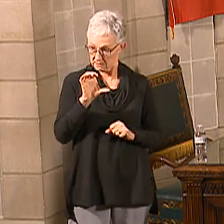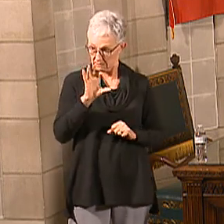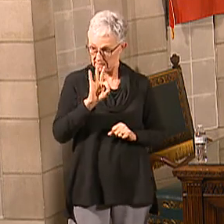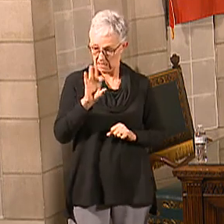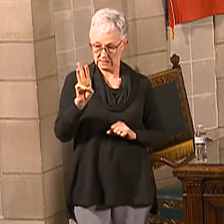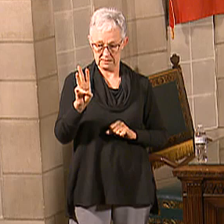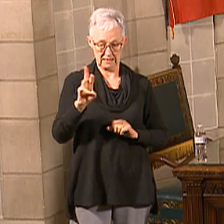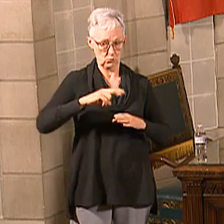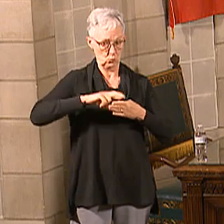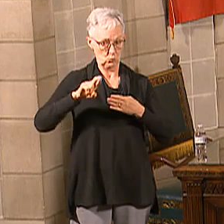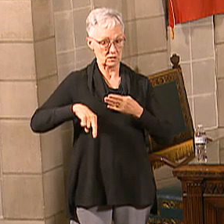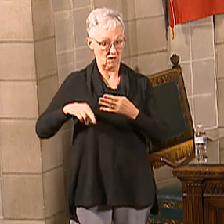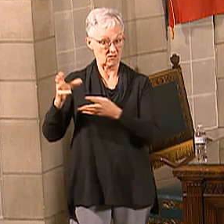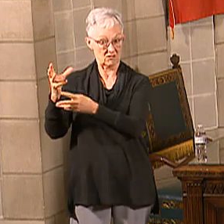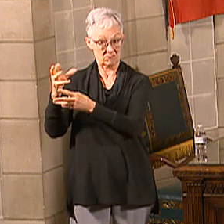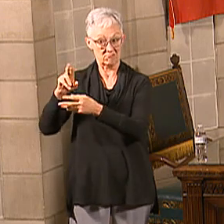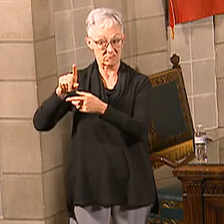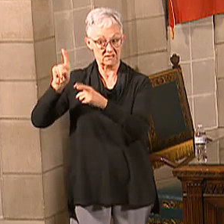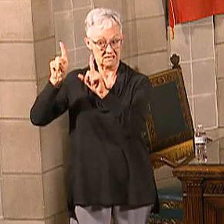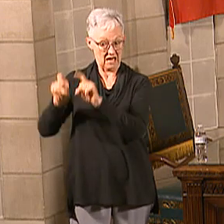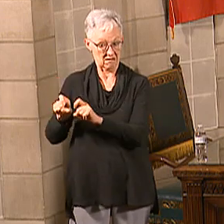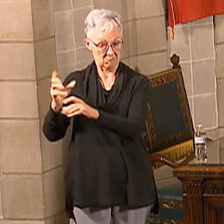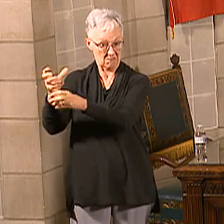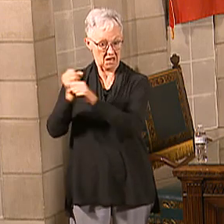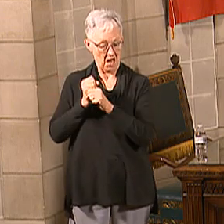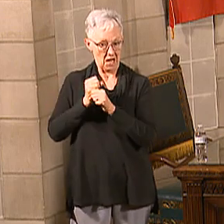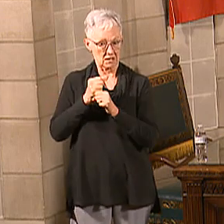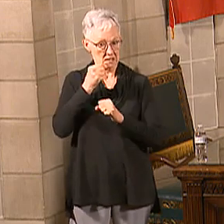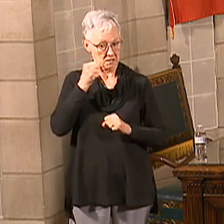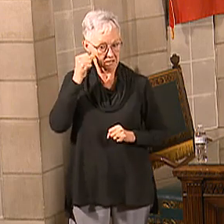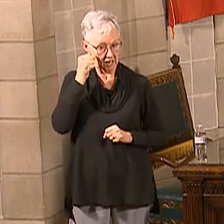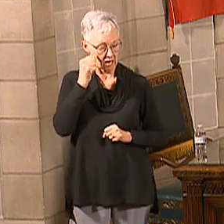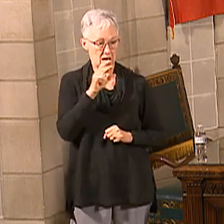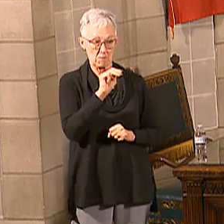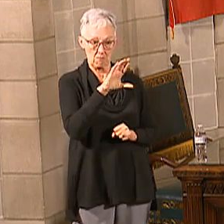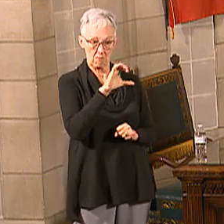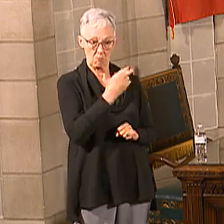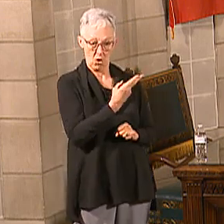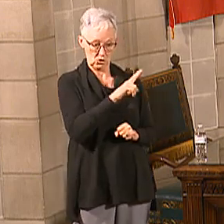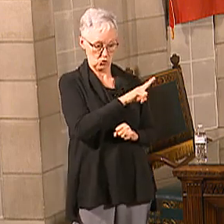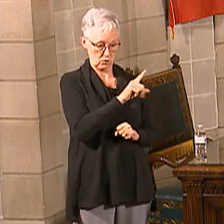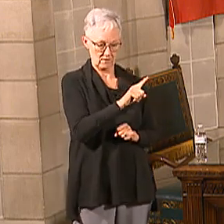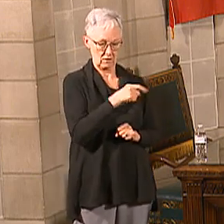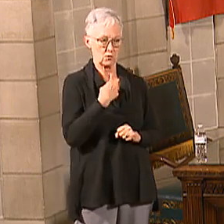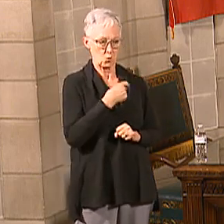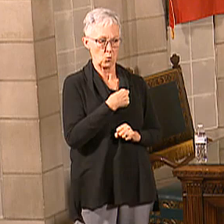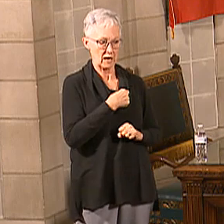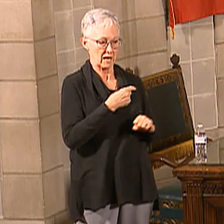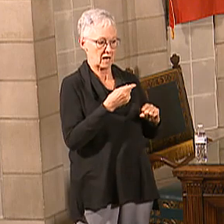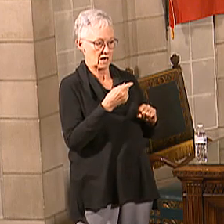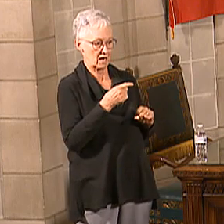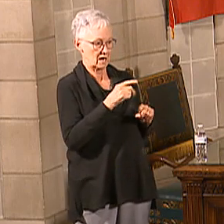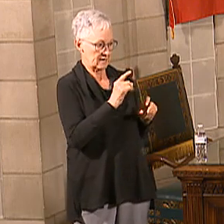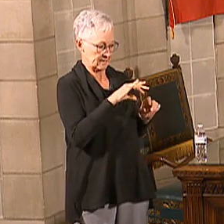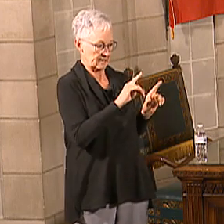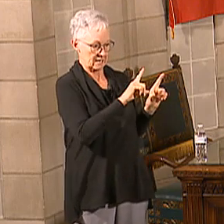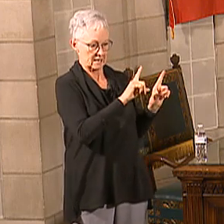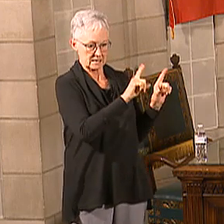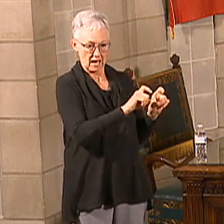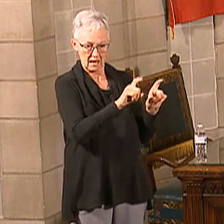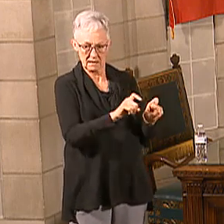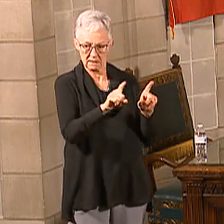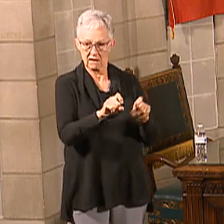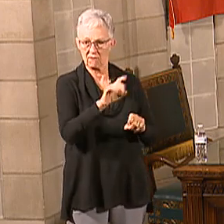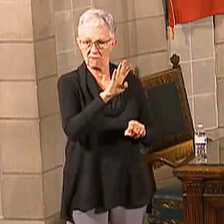1st. March 31st, we did 404. So you can see over a 50% increase in just one day. So we are testing